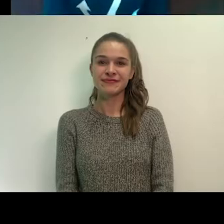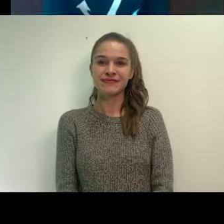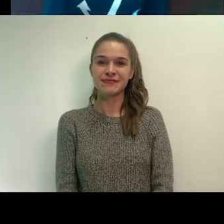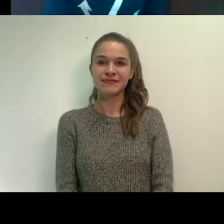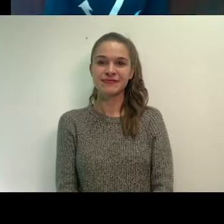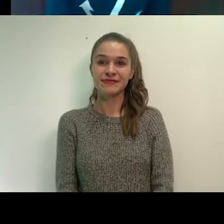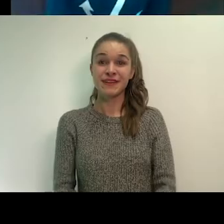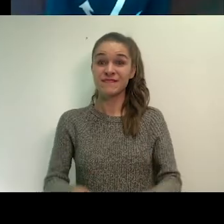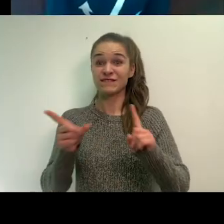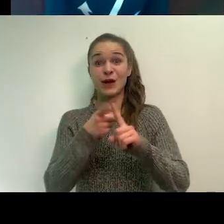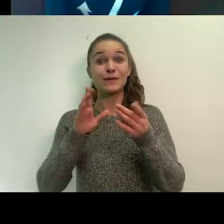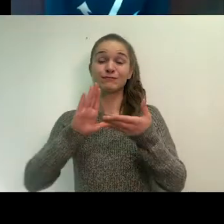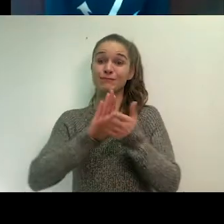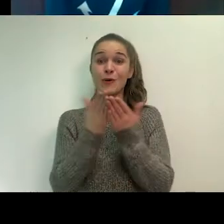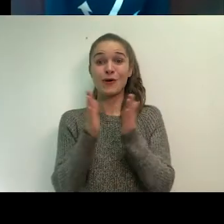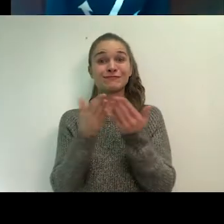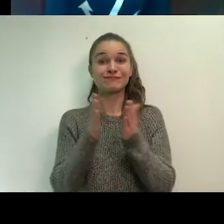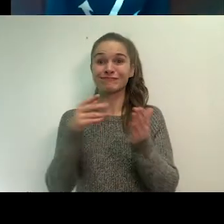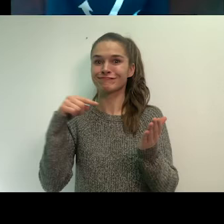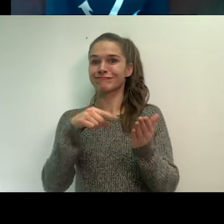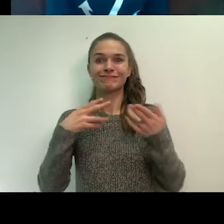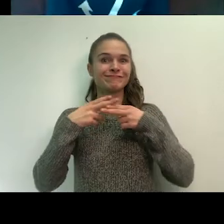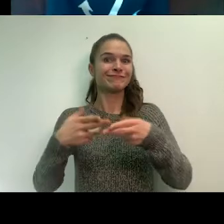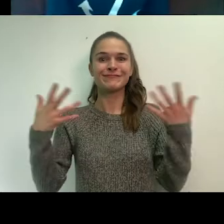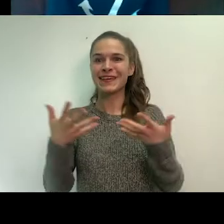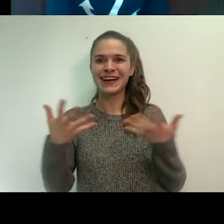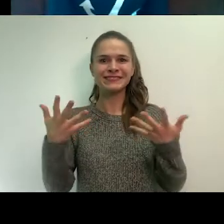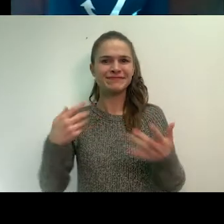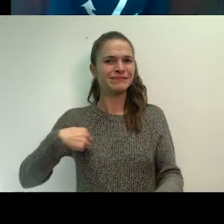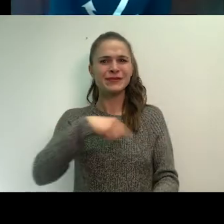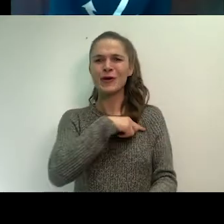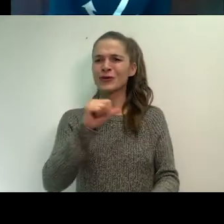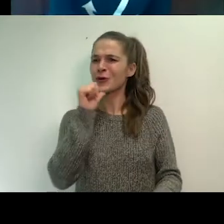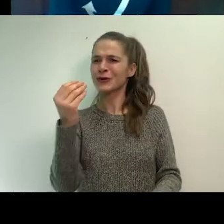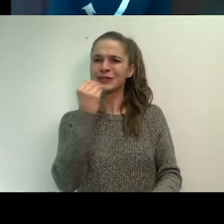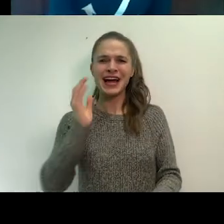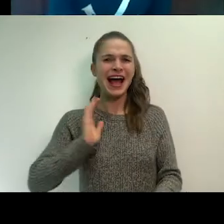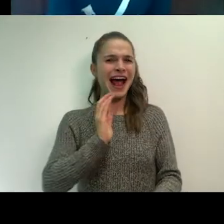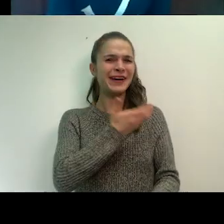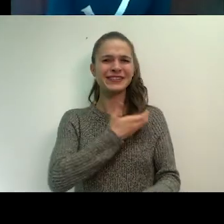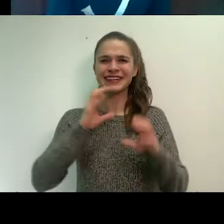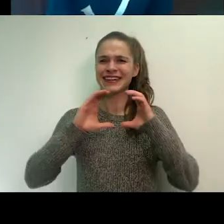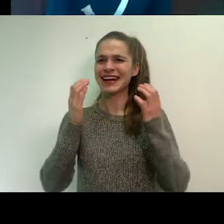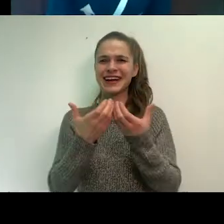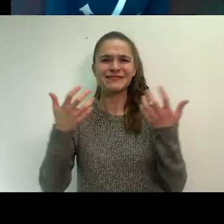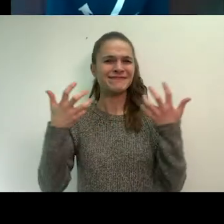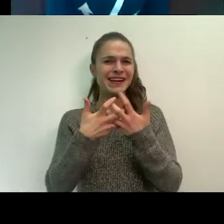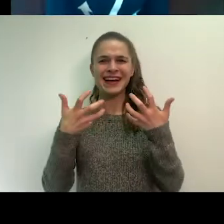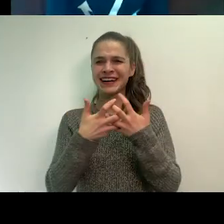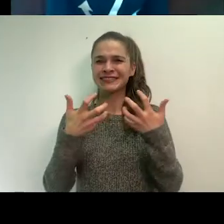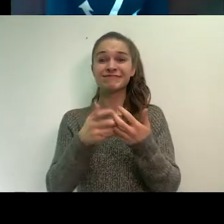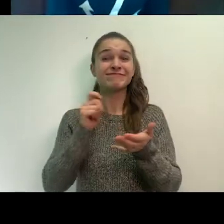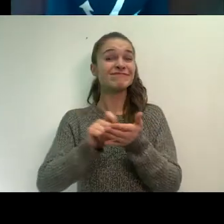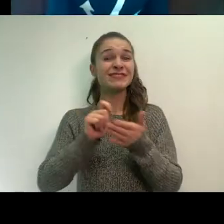So the first story I'm going to read for you today is called We Don't Eat Our Classmates, which was